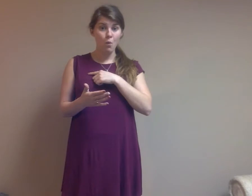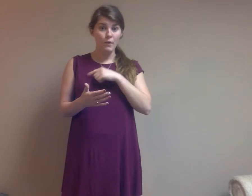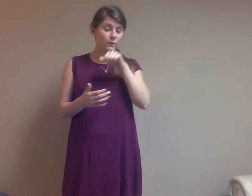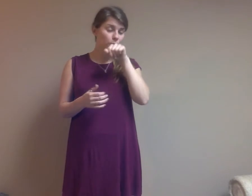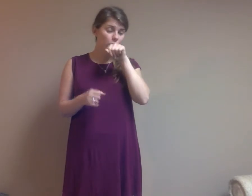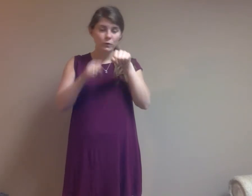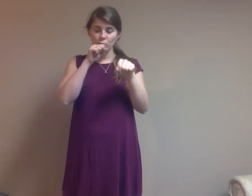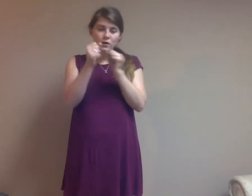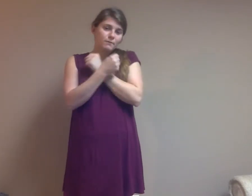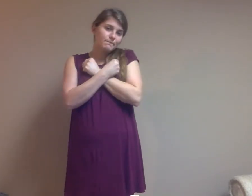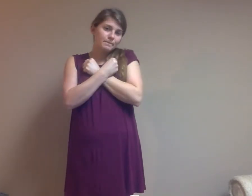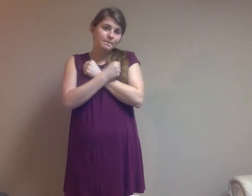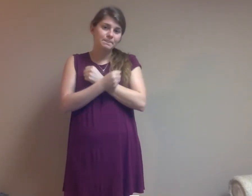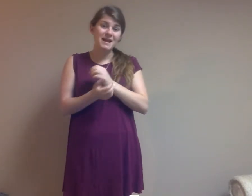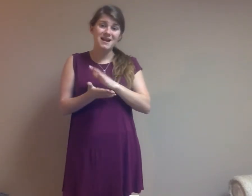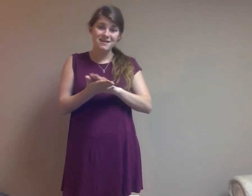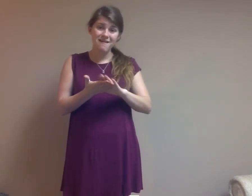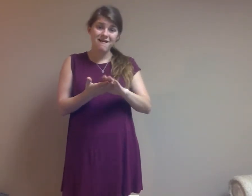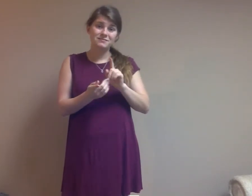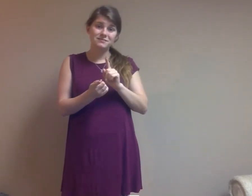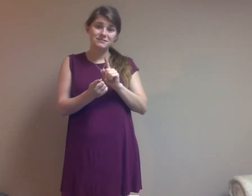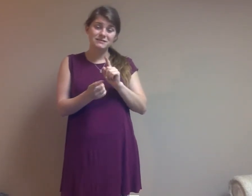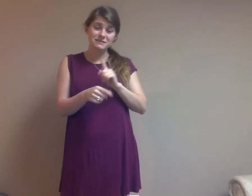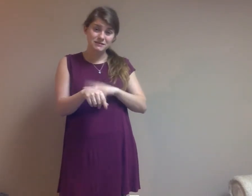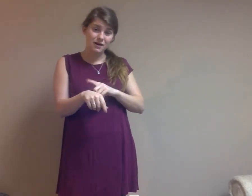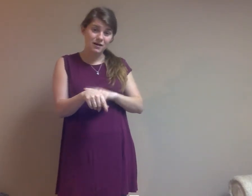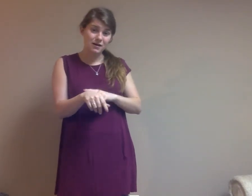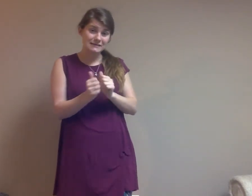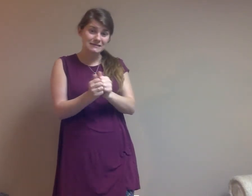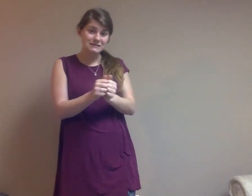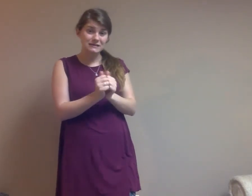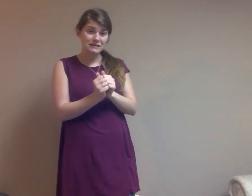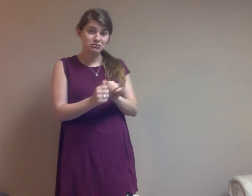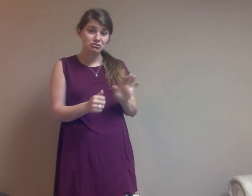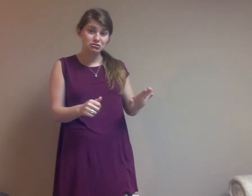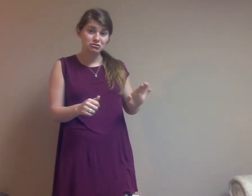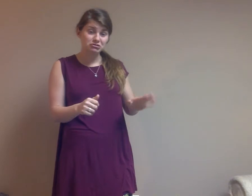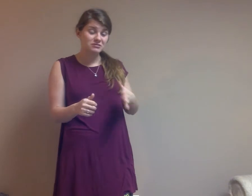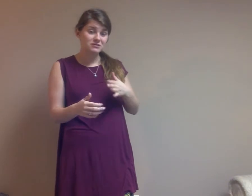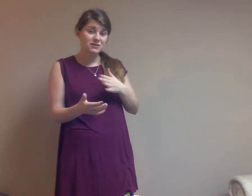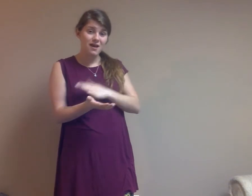is lovely. I'm really lucky. I hope it works as well for Henry.